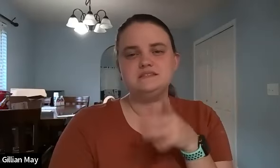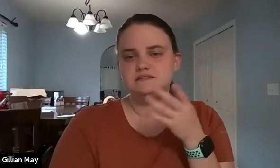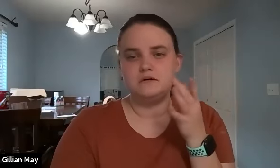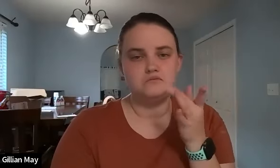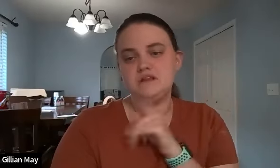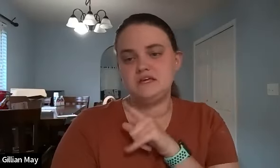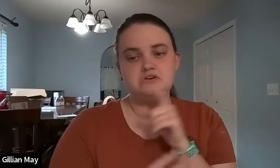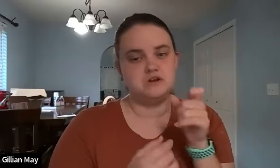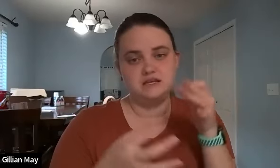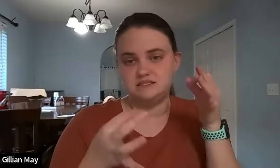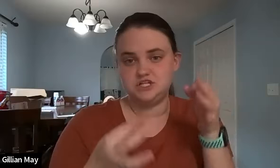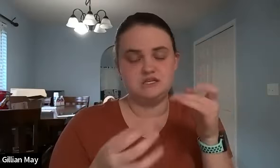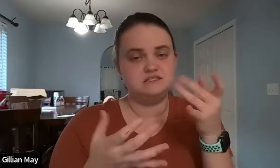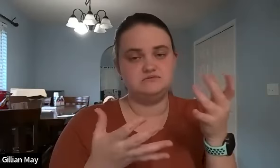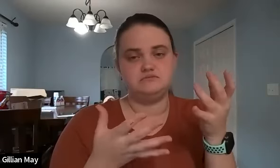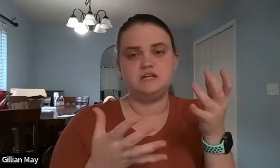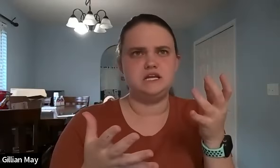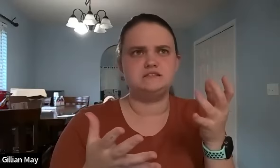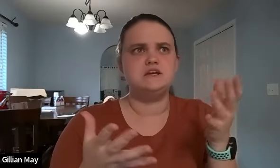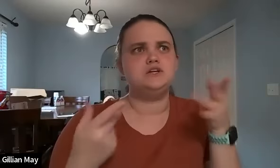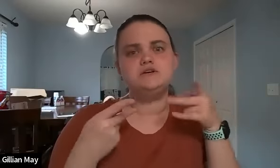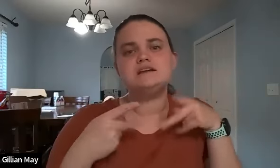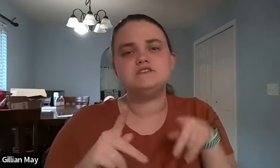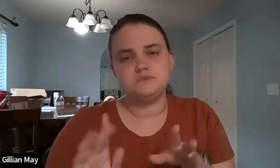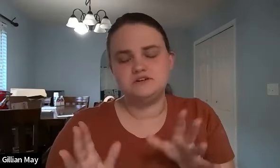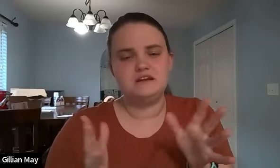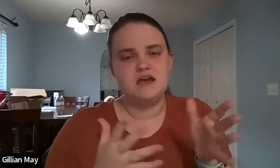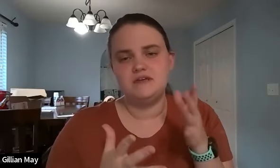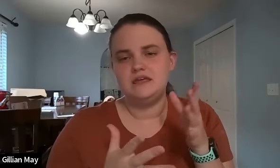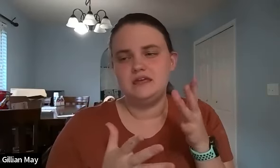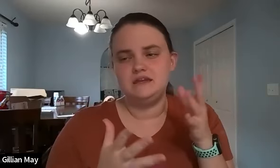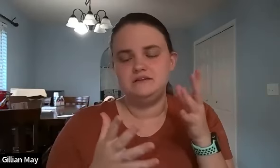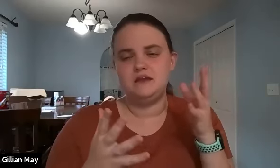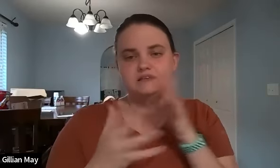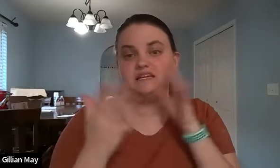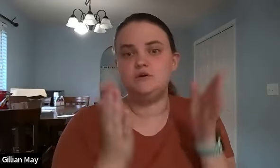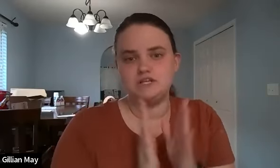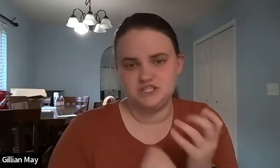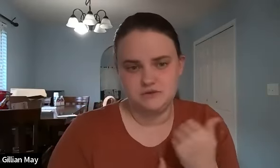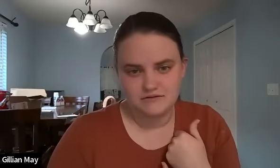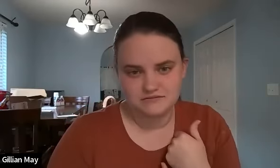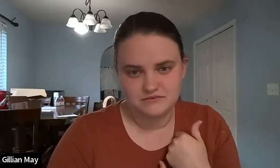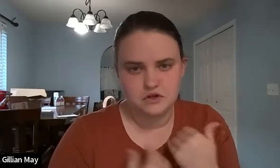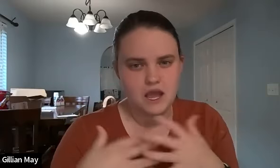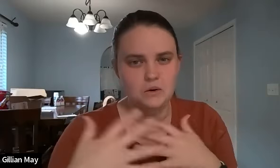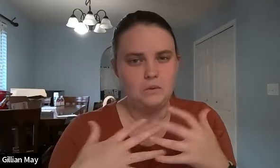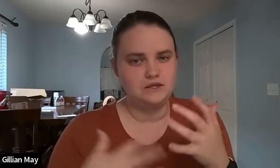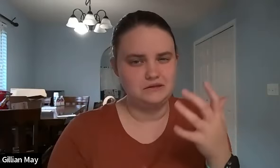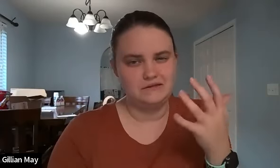is really your guys' chance to, not chance, you guys' opportunity to have ask any questions you have, no matter what, like